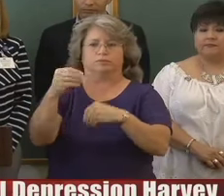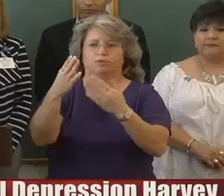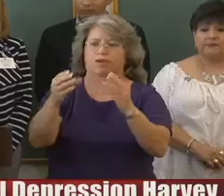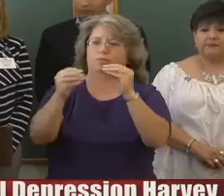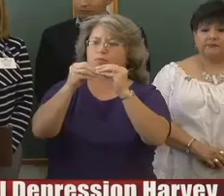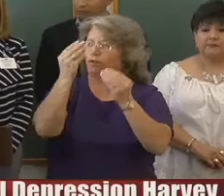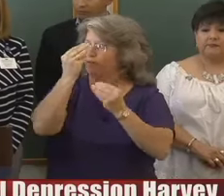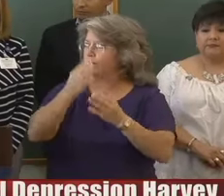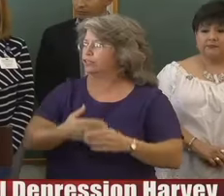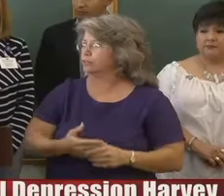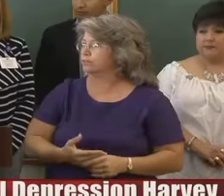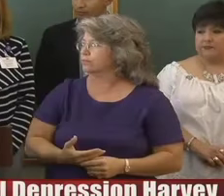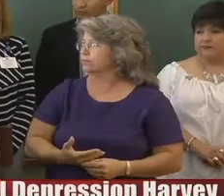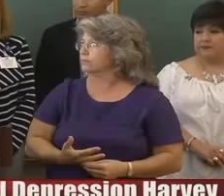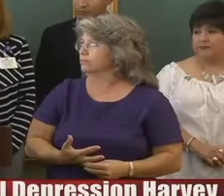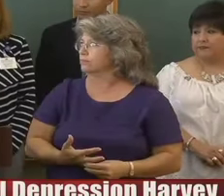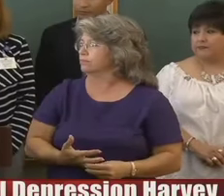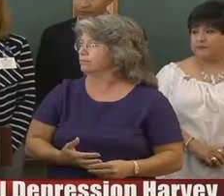information.